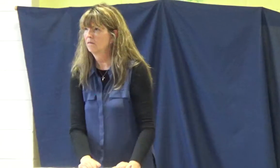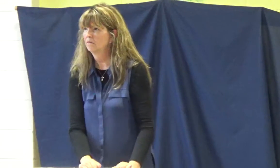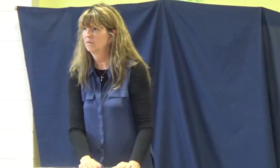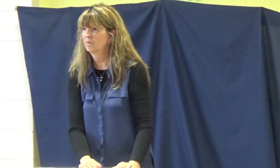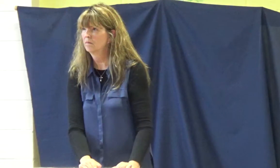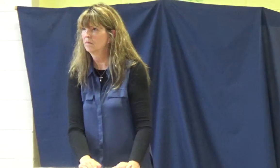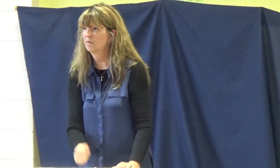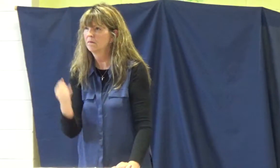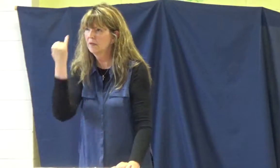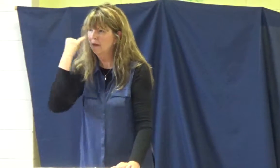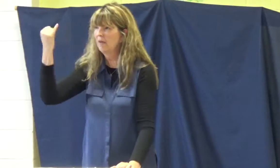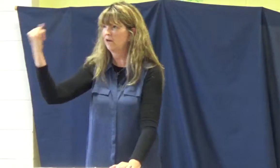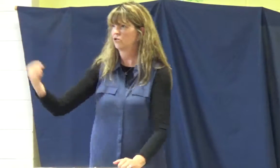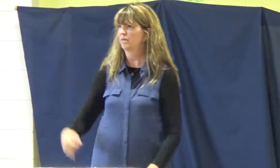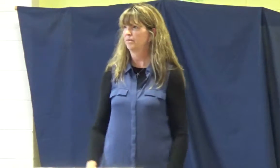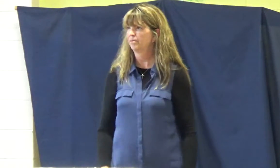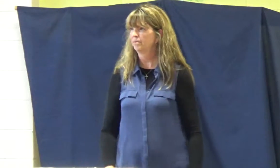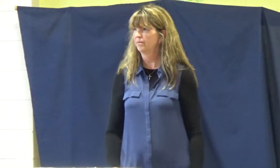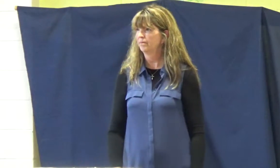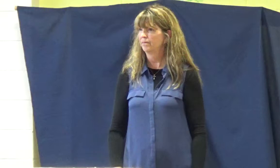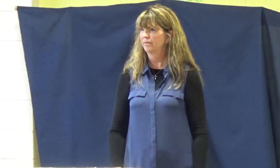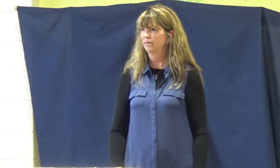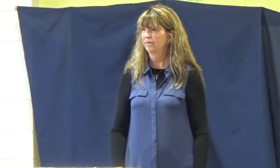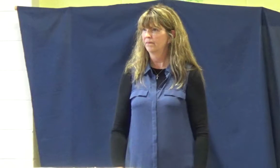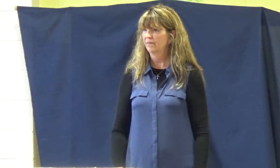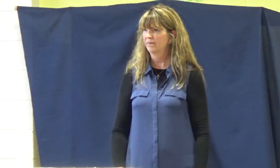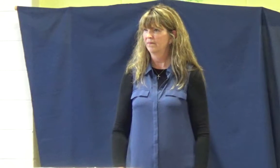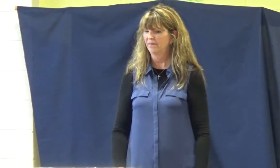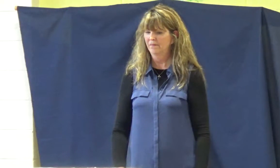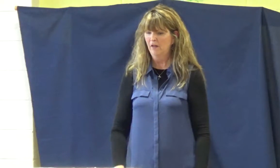what the Jews endured. Can you imagine?